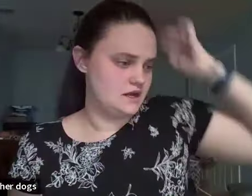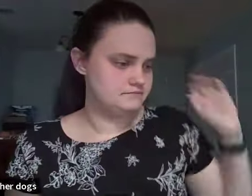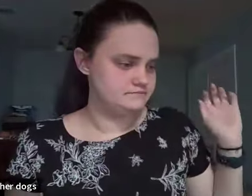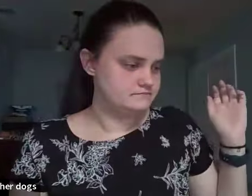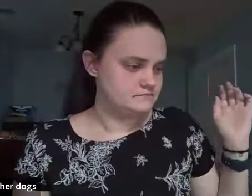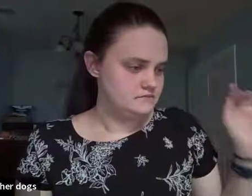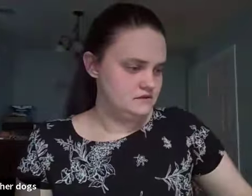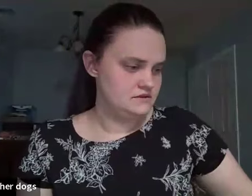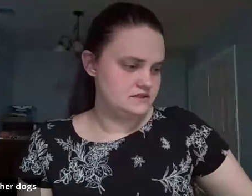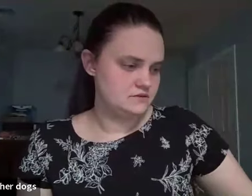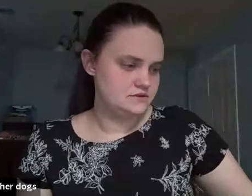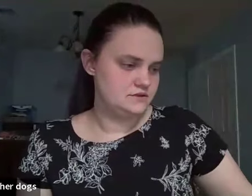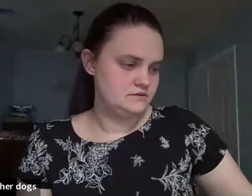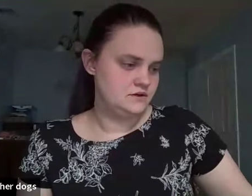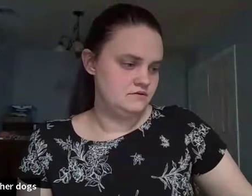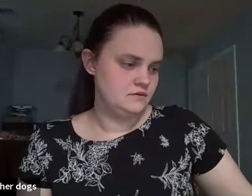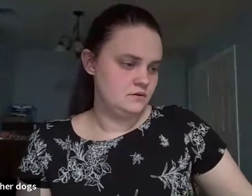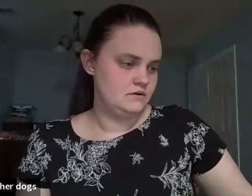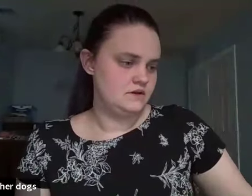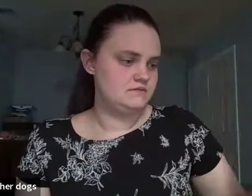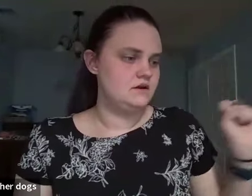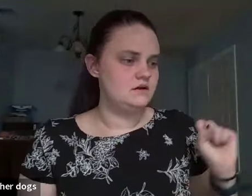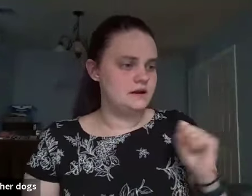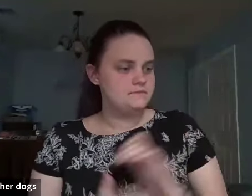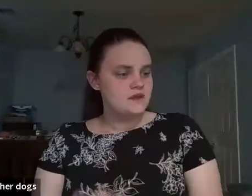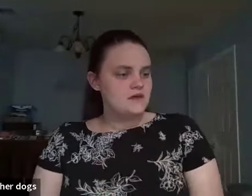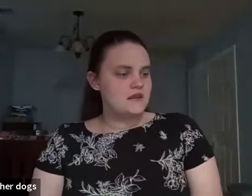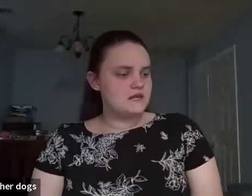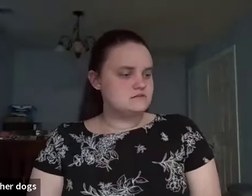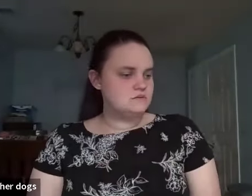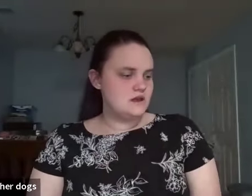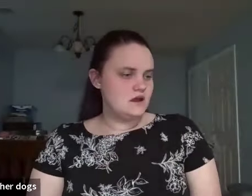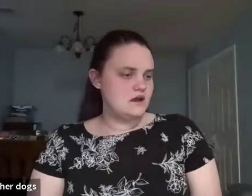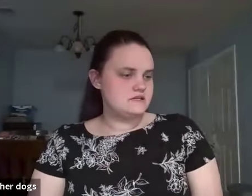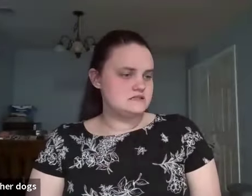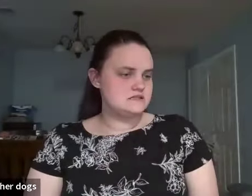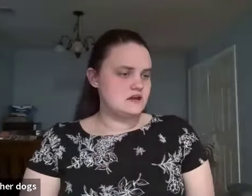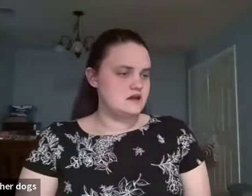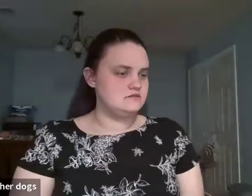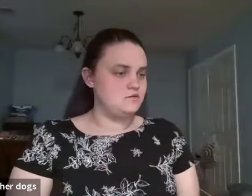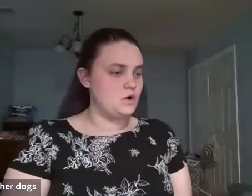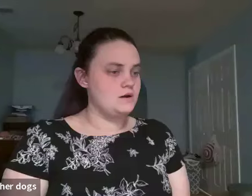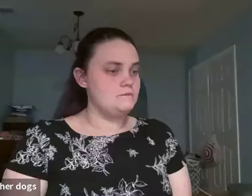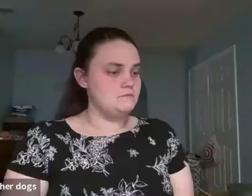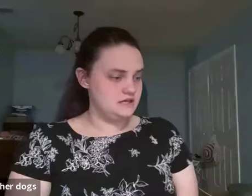Okay. Let's see. 1, 2, 5. All right. The next one we have is the sign for